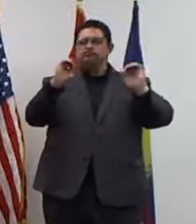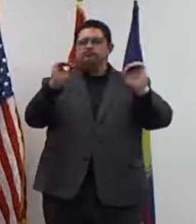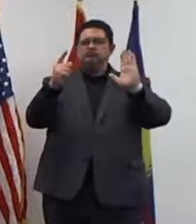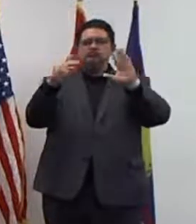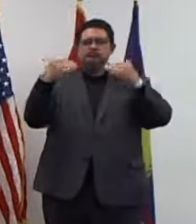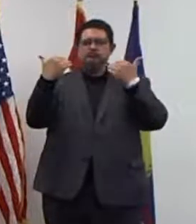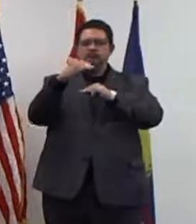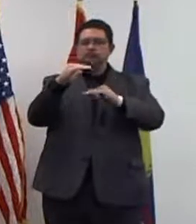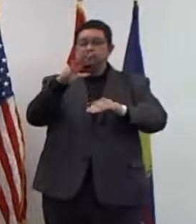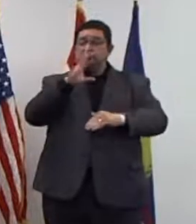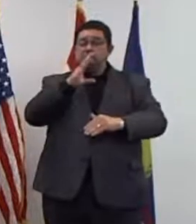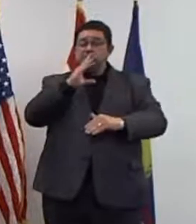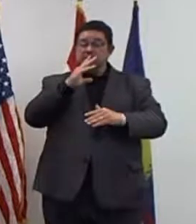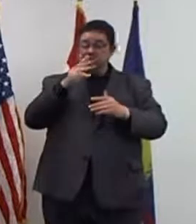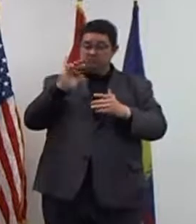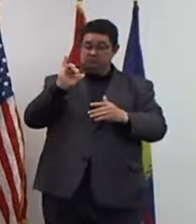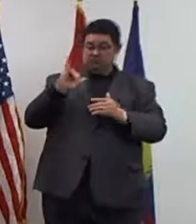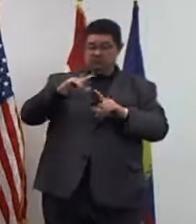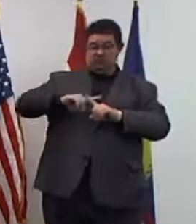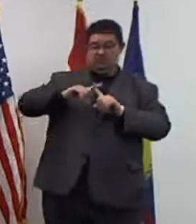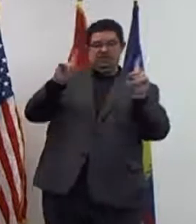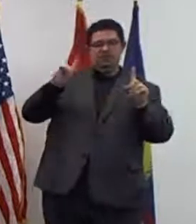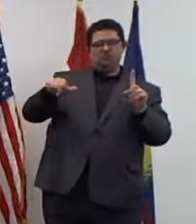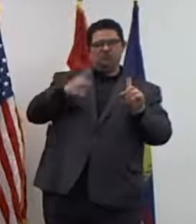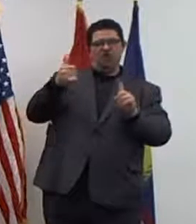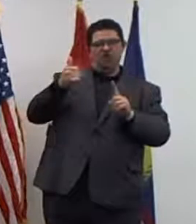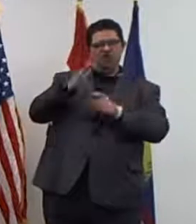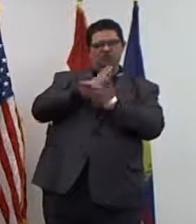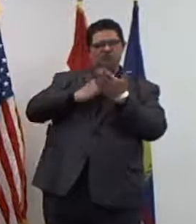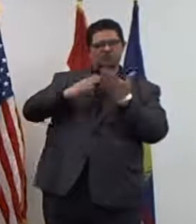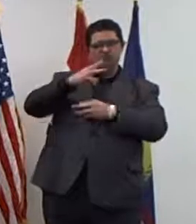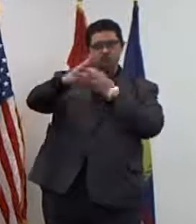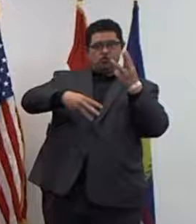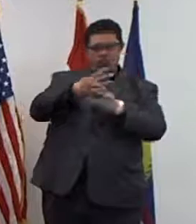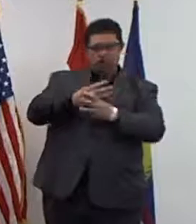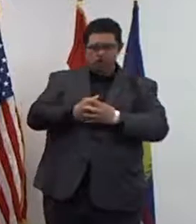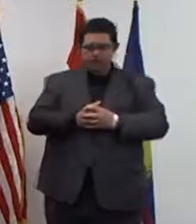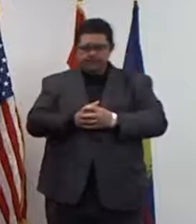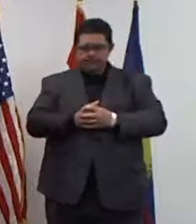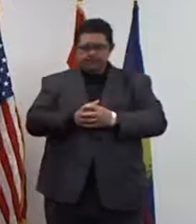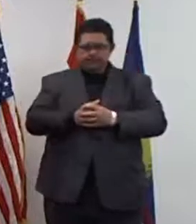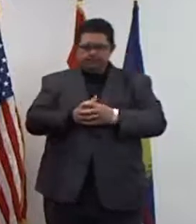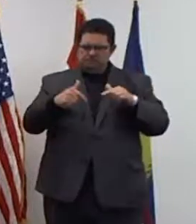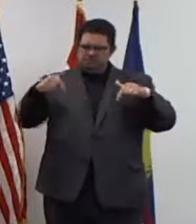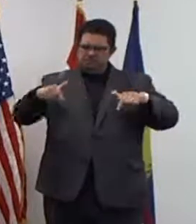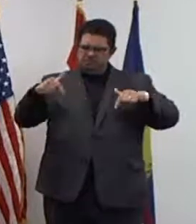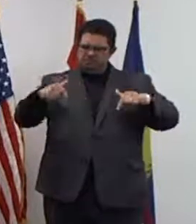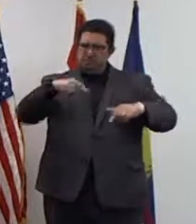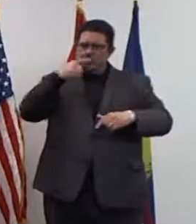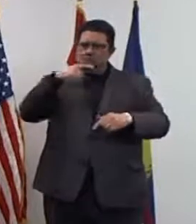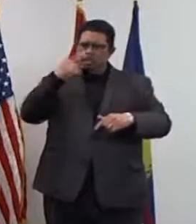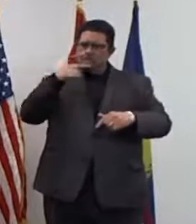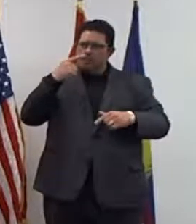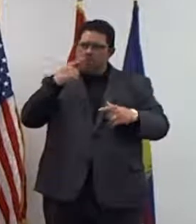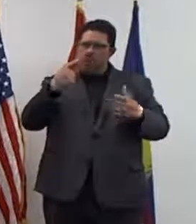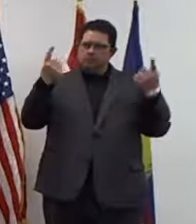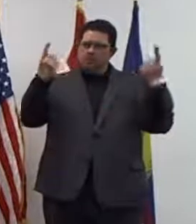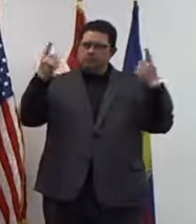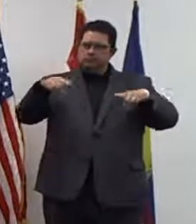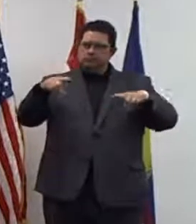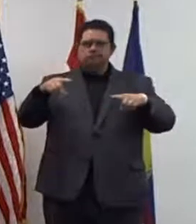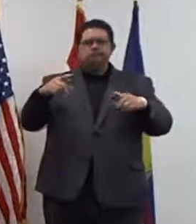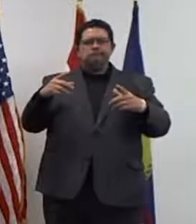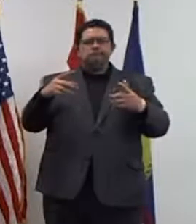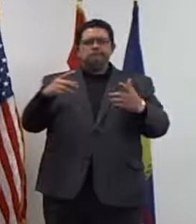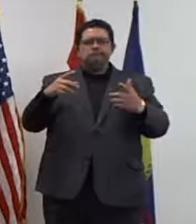world. But criminals have hijacked this moment of public discourse. Those who commit crimes do nothing to honor